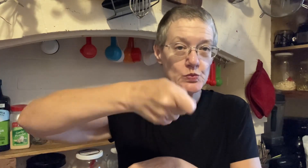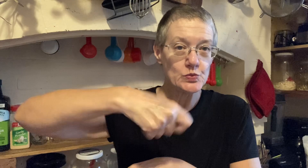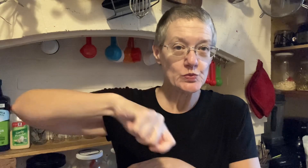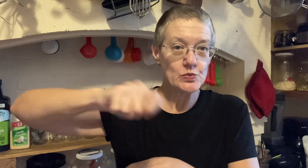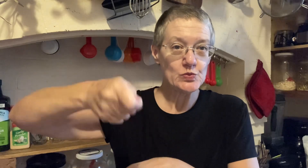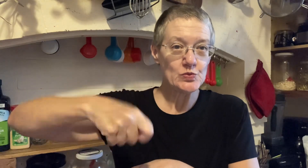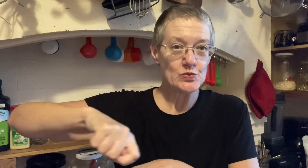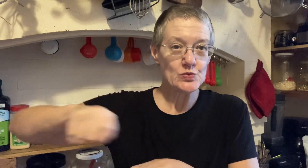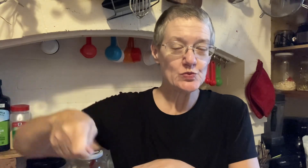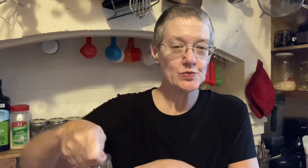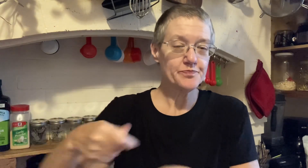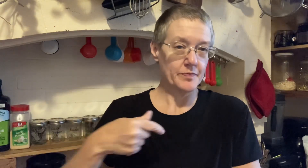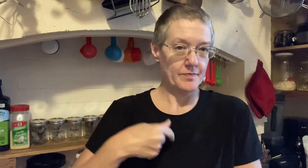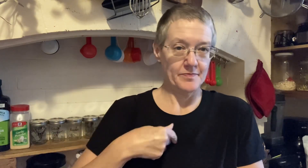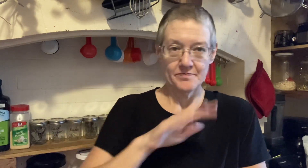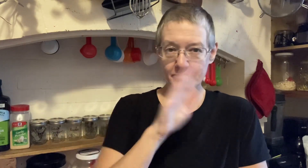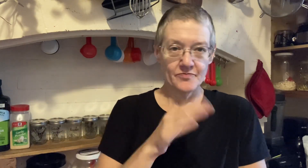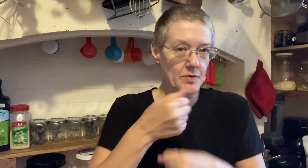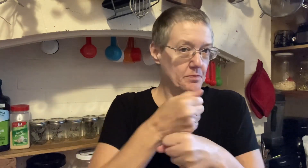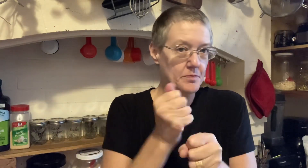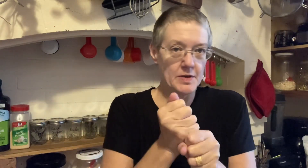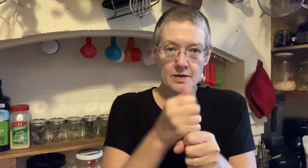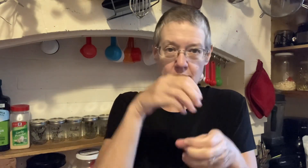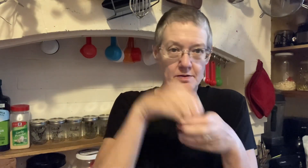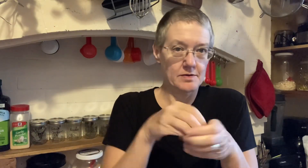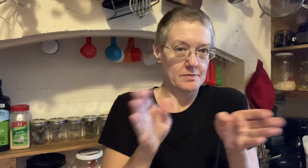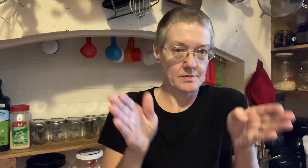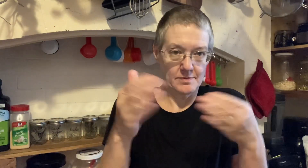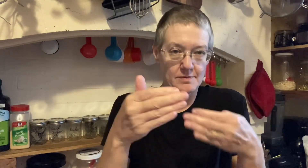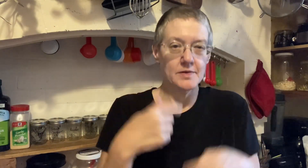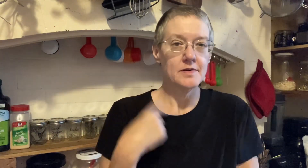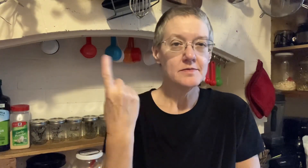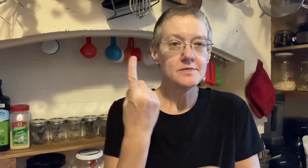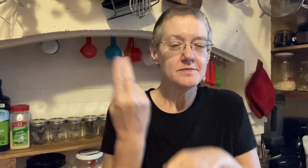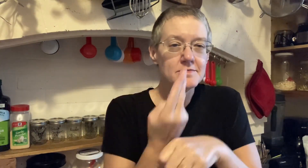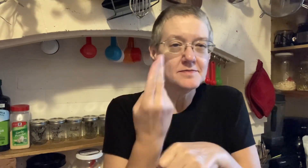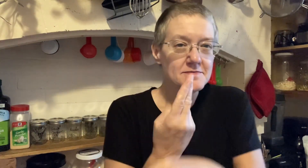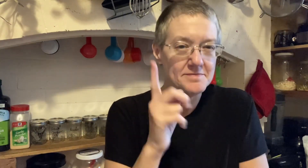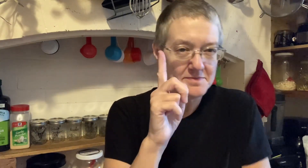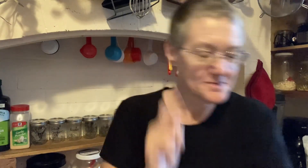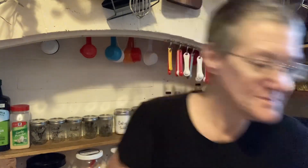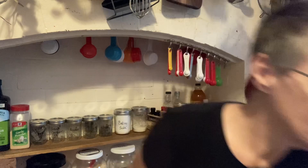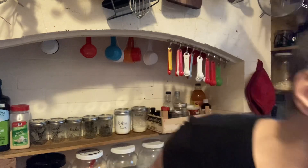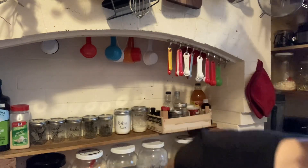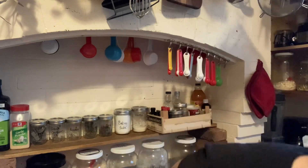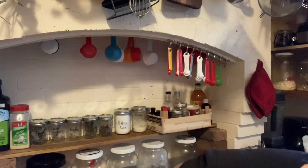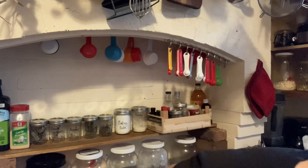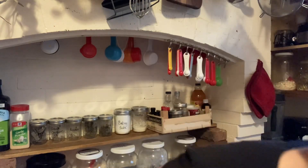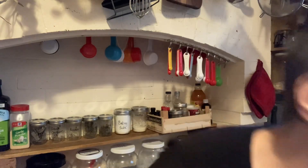And then we're going to use a knife to swirl it in. Now I've never made it in this 9x9 pan. I've always